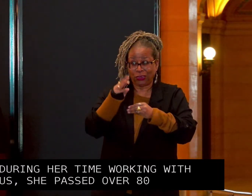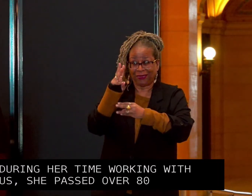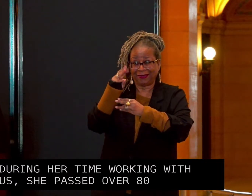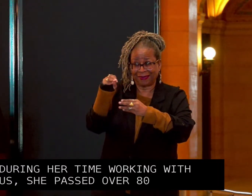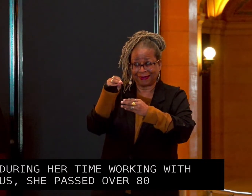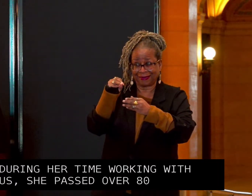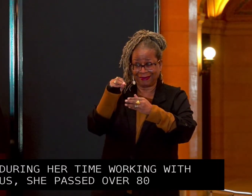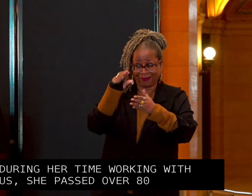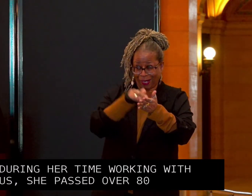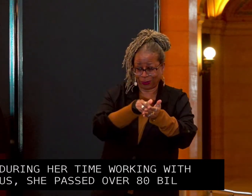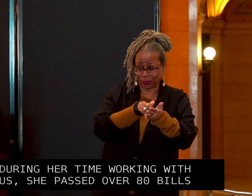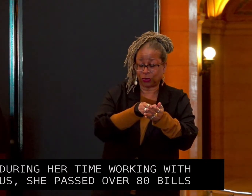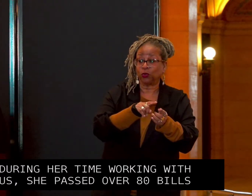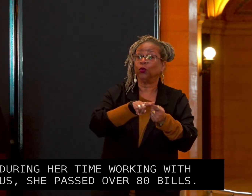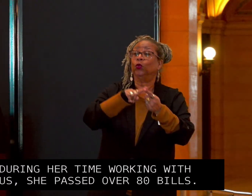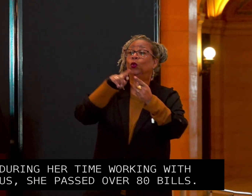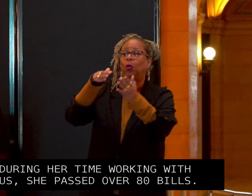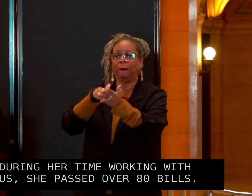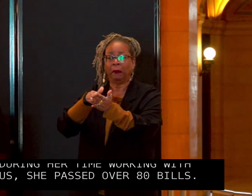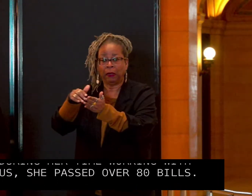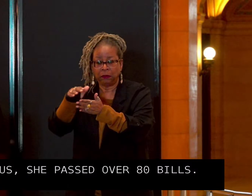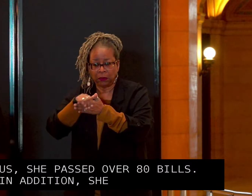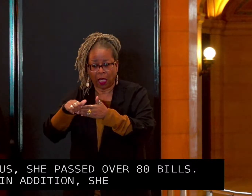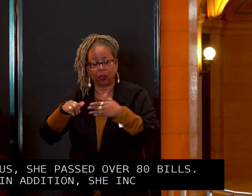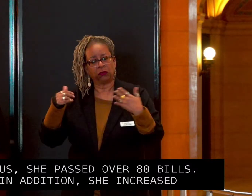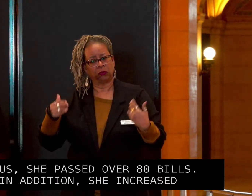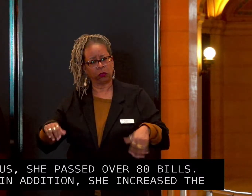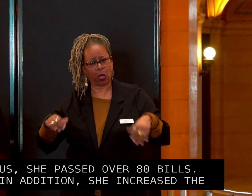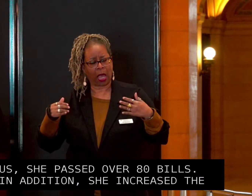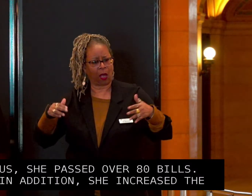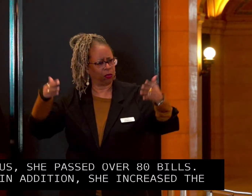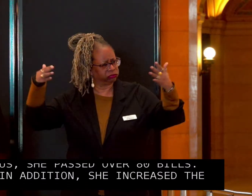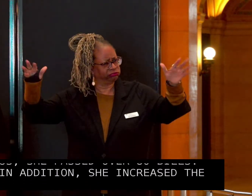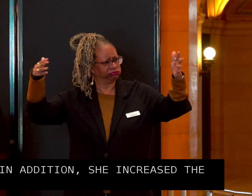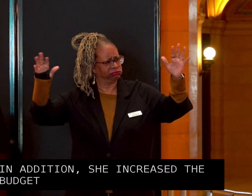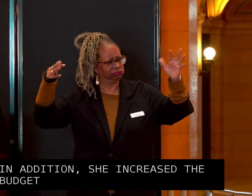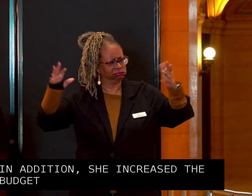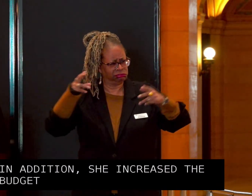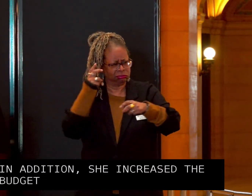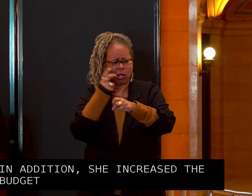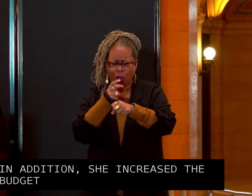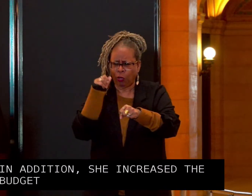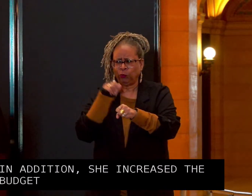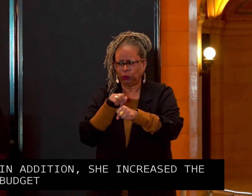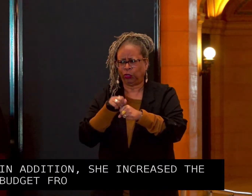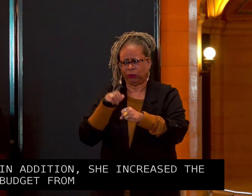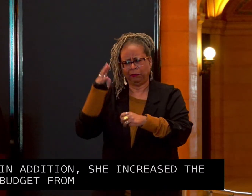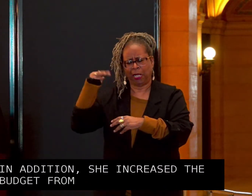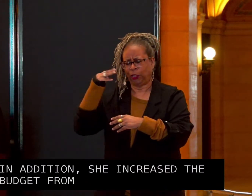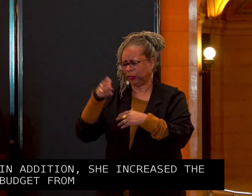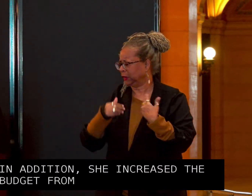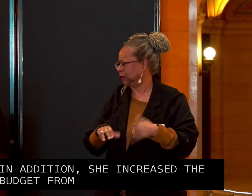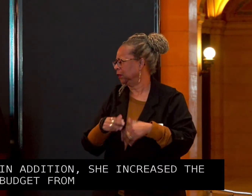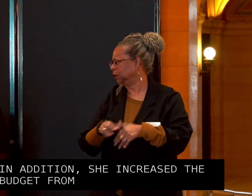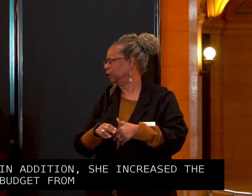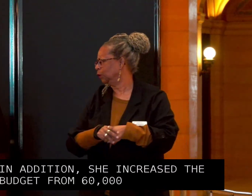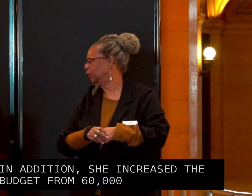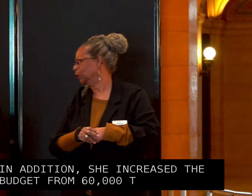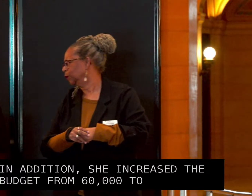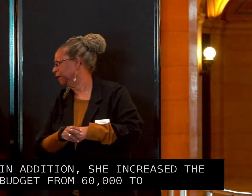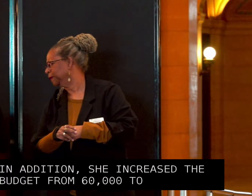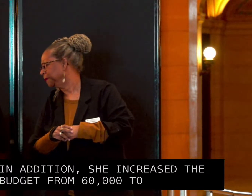In addition, she increased the budget from $60,000 to over $1 million.